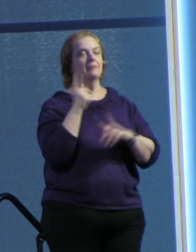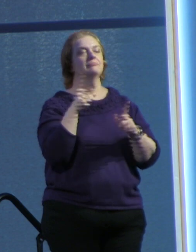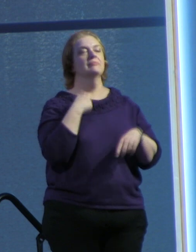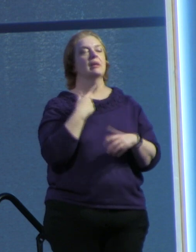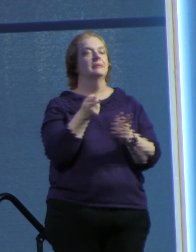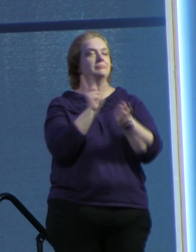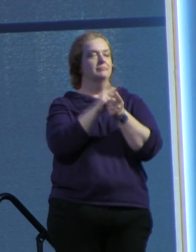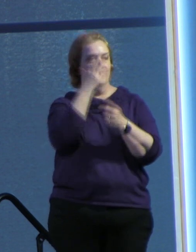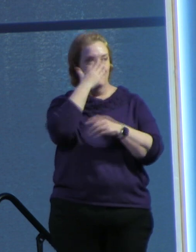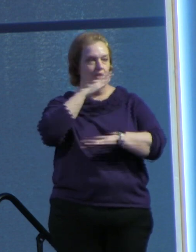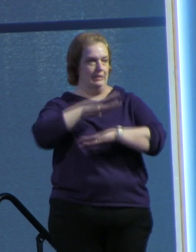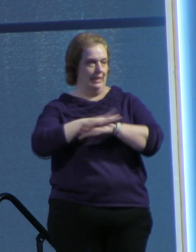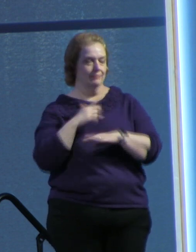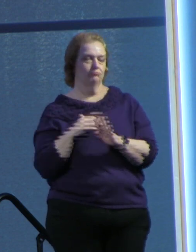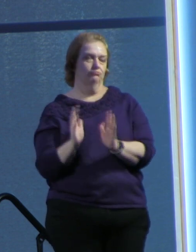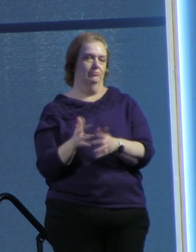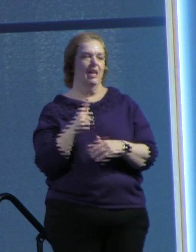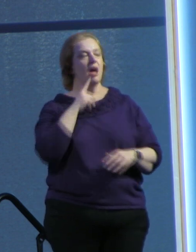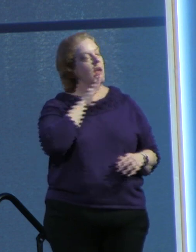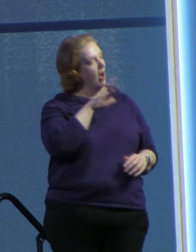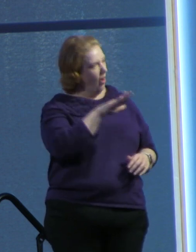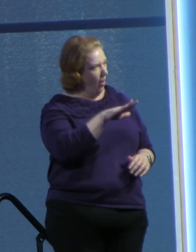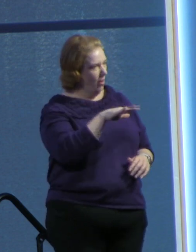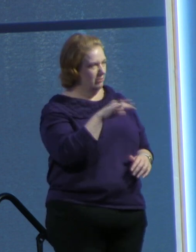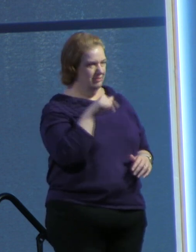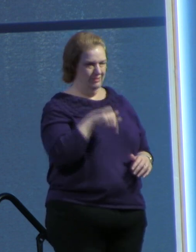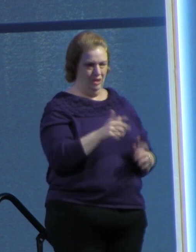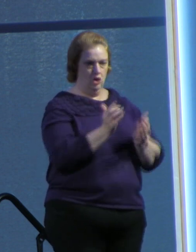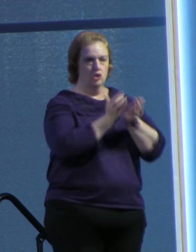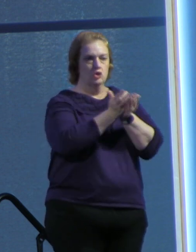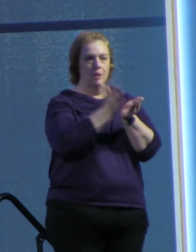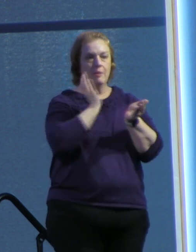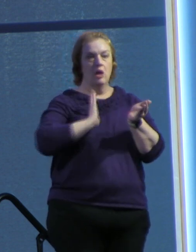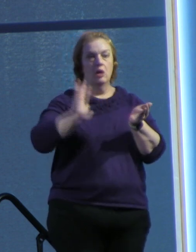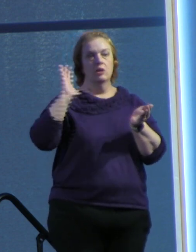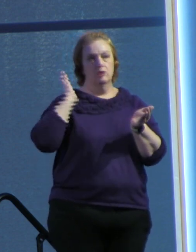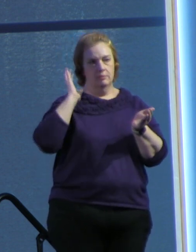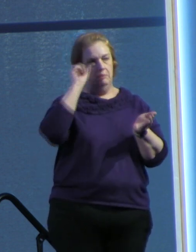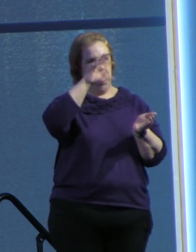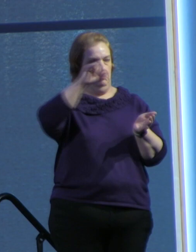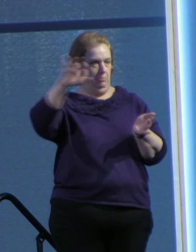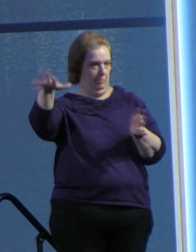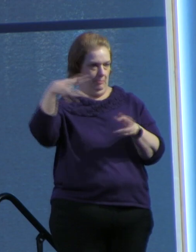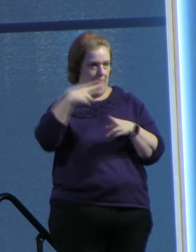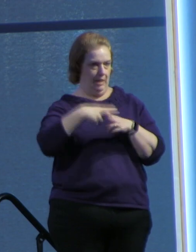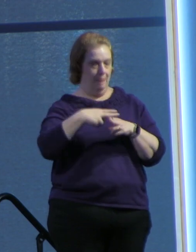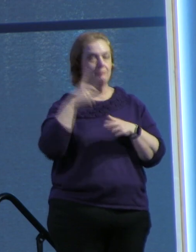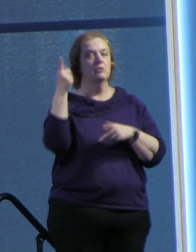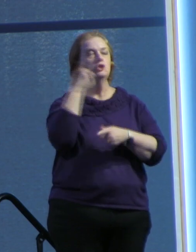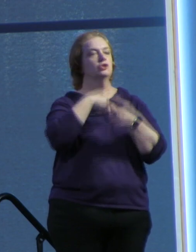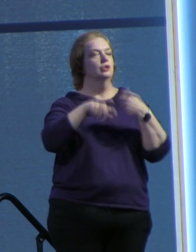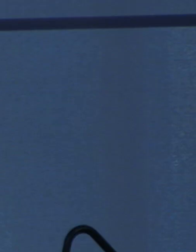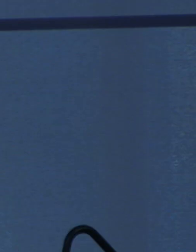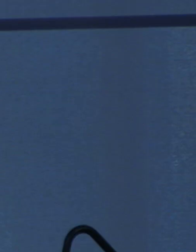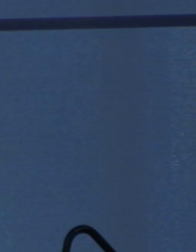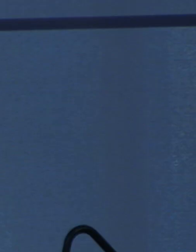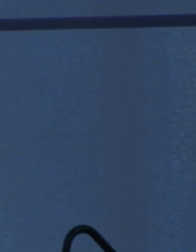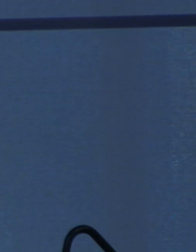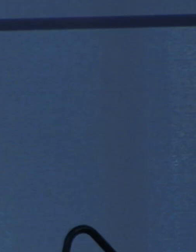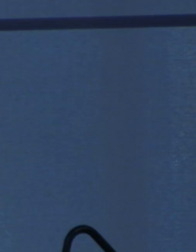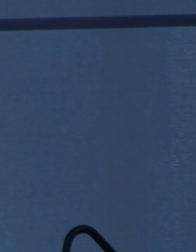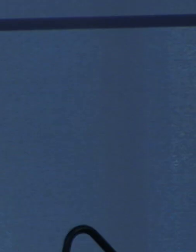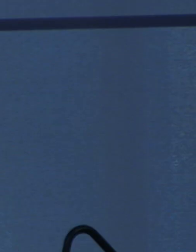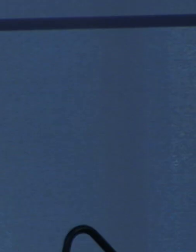talk to the front desk, and he's like, oh yeah, this ship used to be da-da-da-da-da, and they changed the name, and